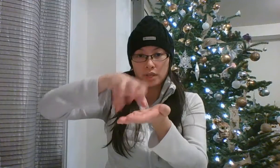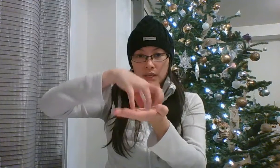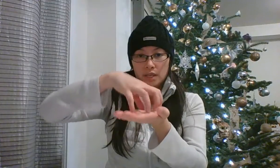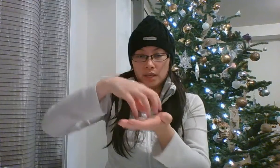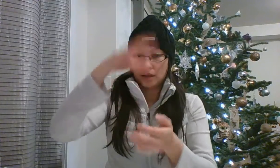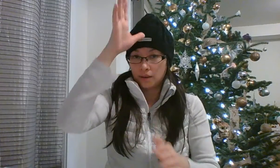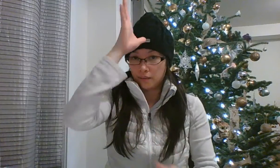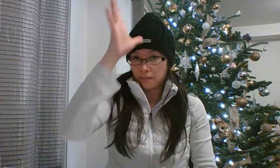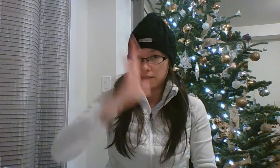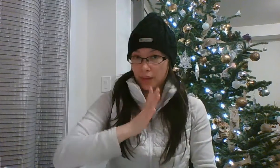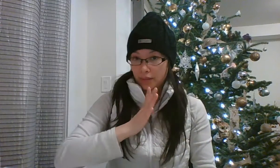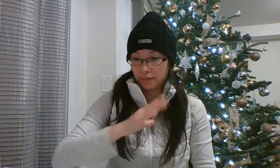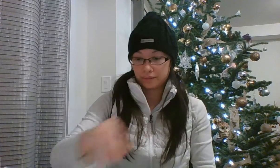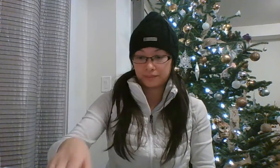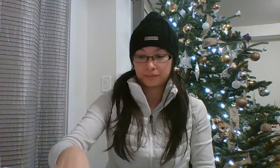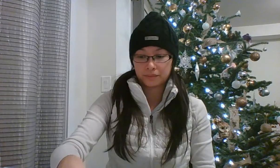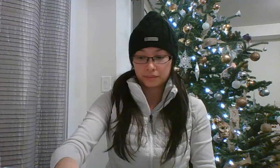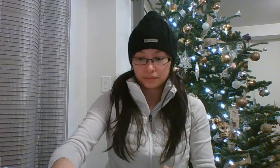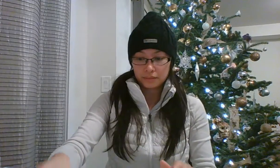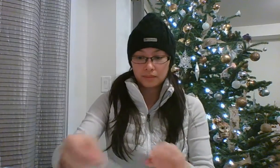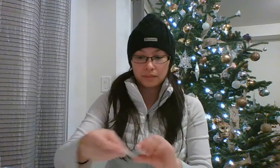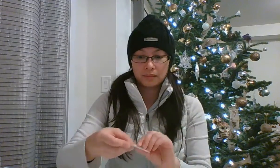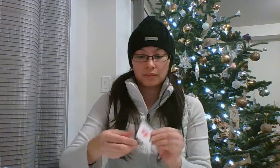Cookie man.